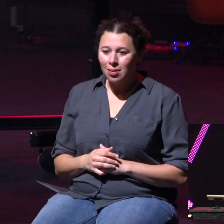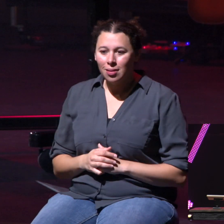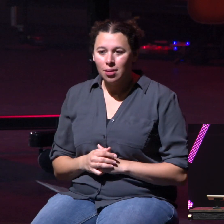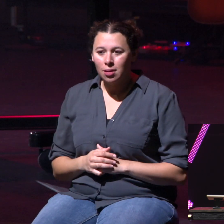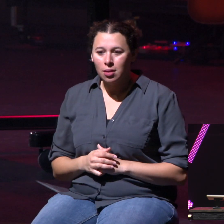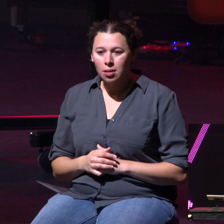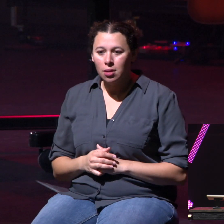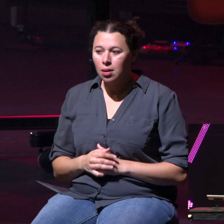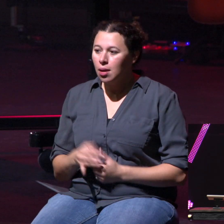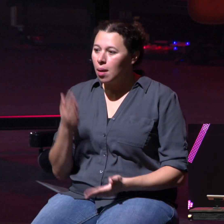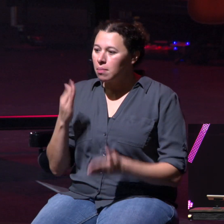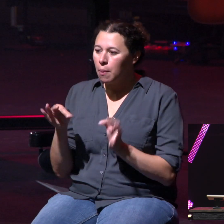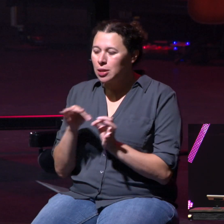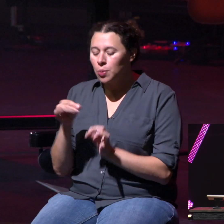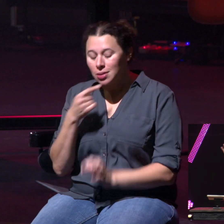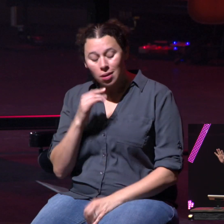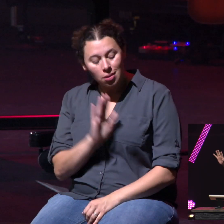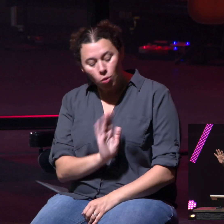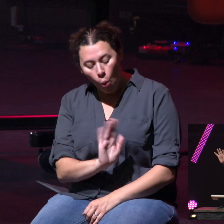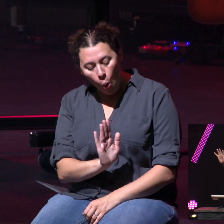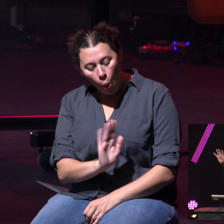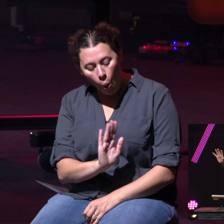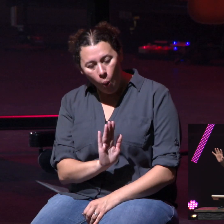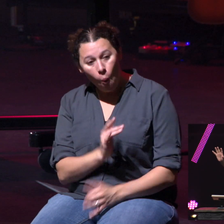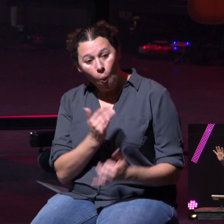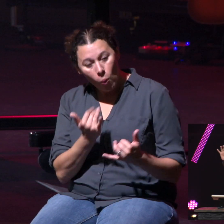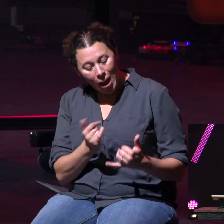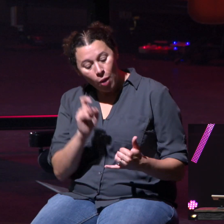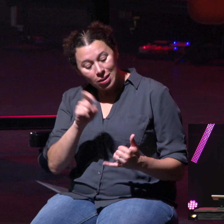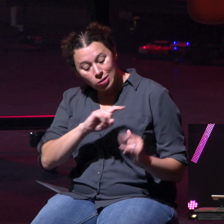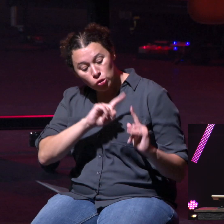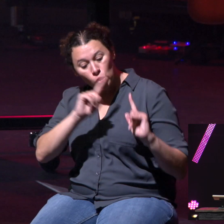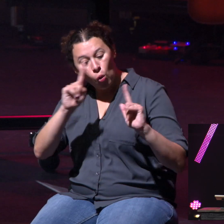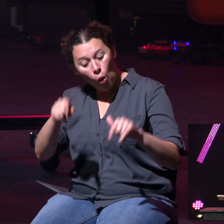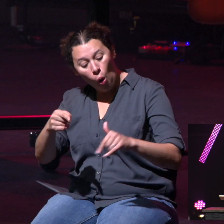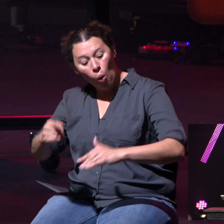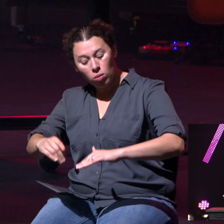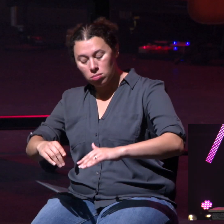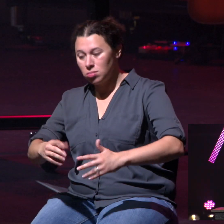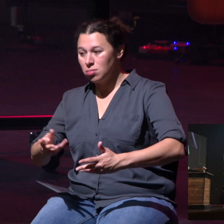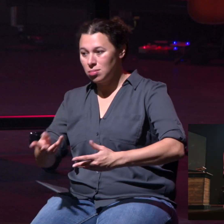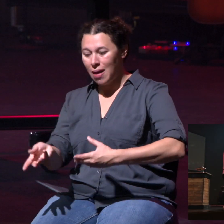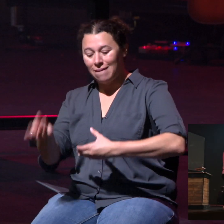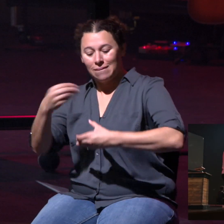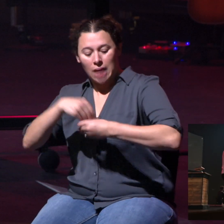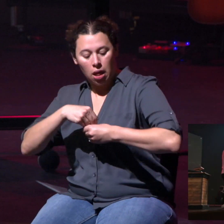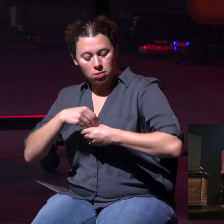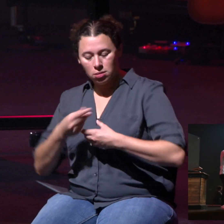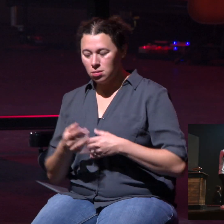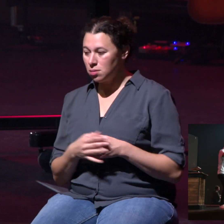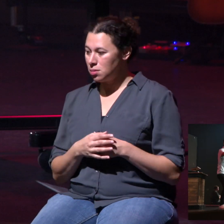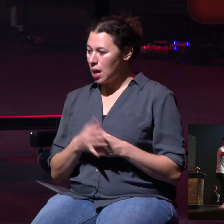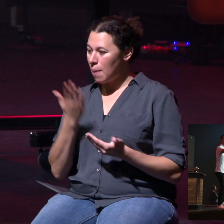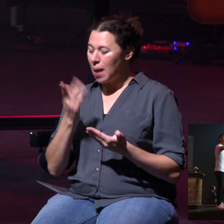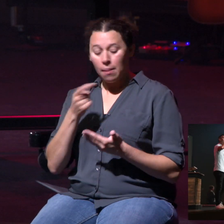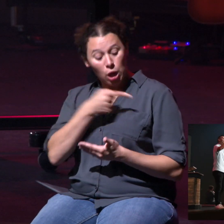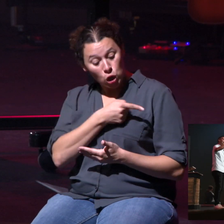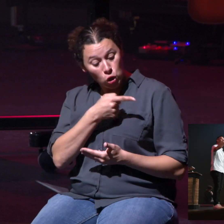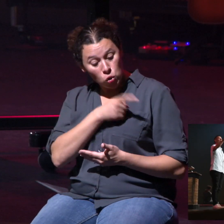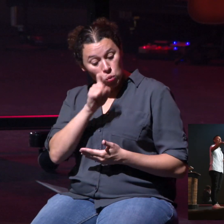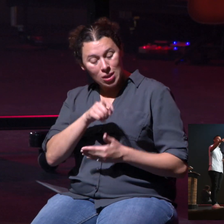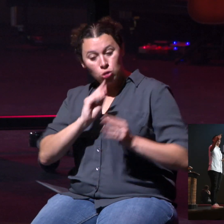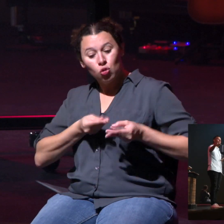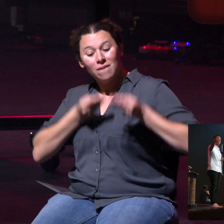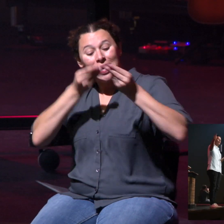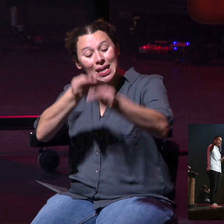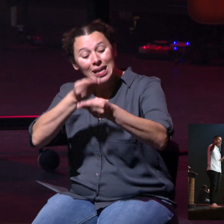sending you to be filled. Maybe He's sending somebody to you to fill them out of your emptiness so